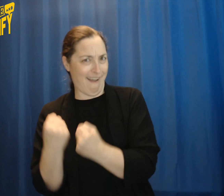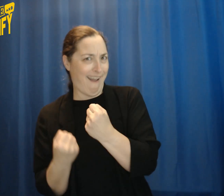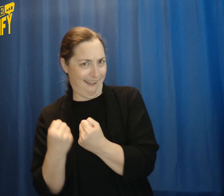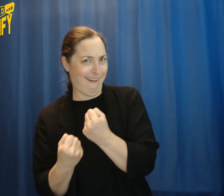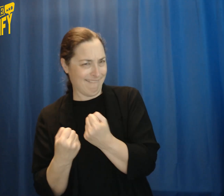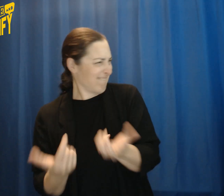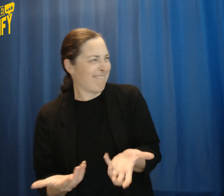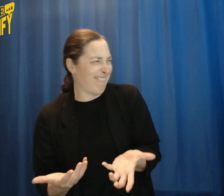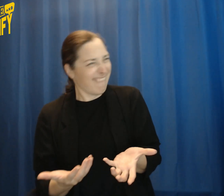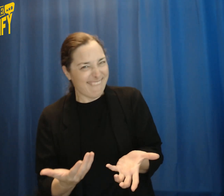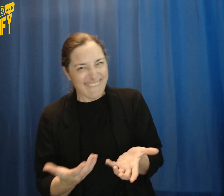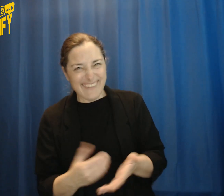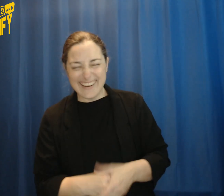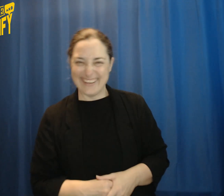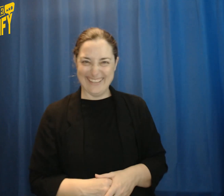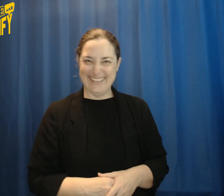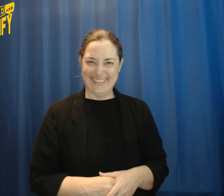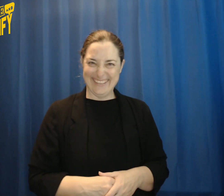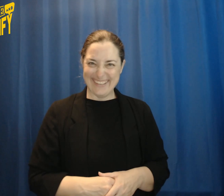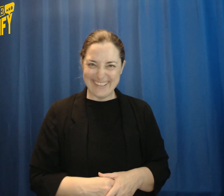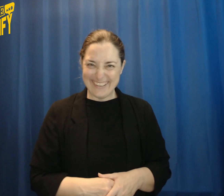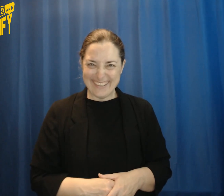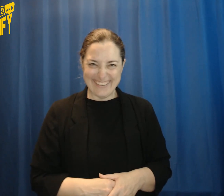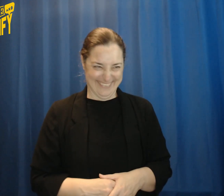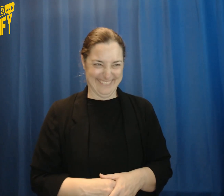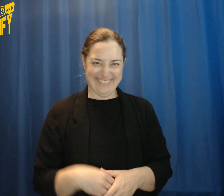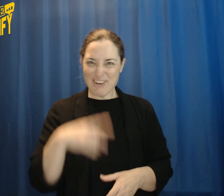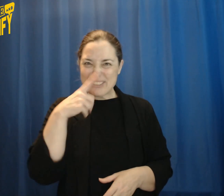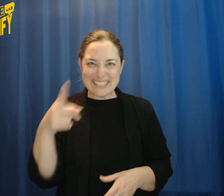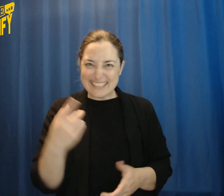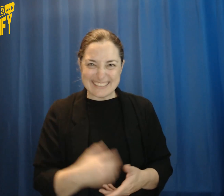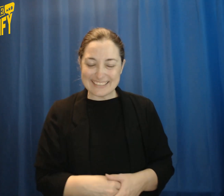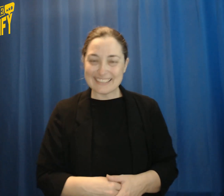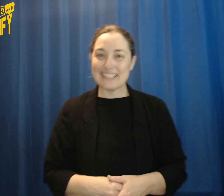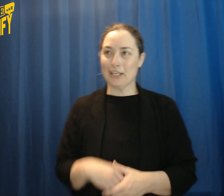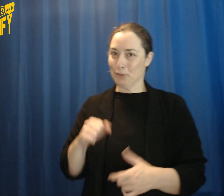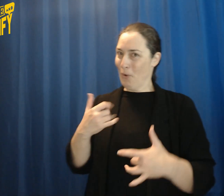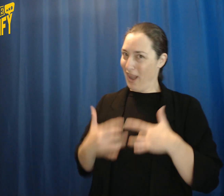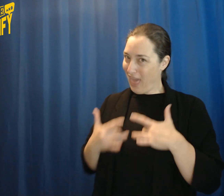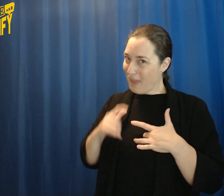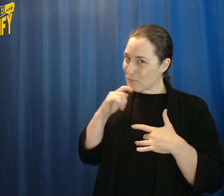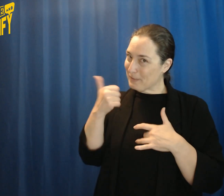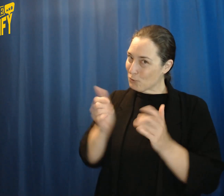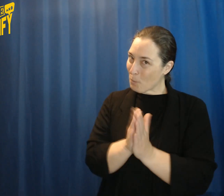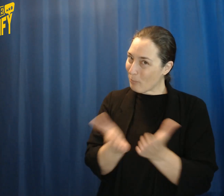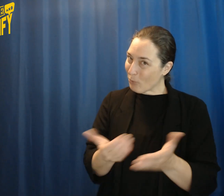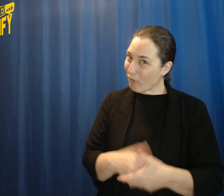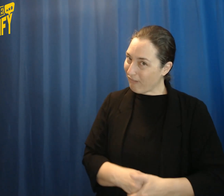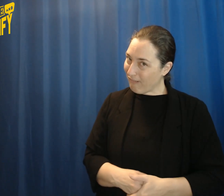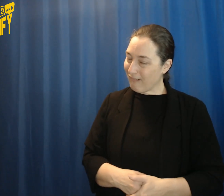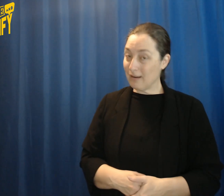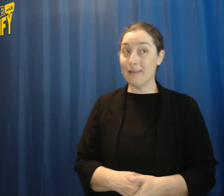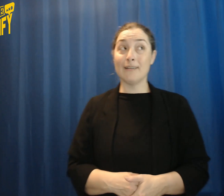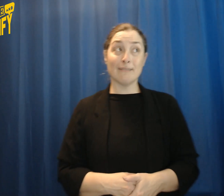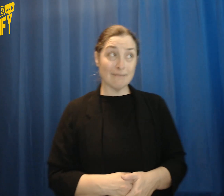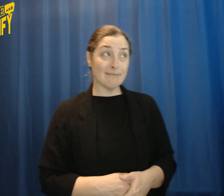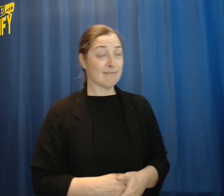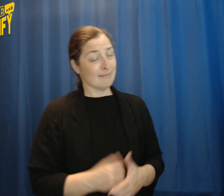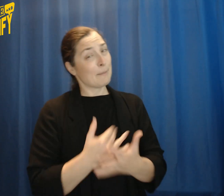It's just ridiculous. Your life would make a very good book. Lots of people could say that. Yeah, there'd